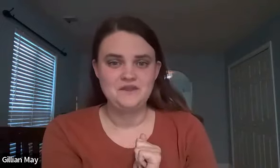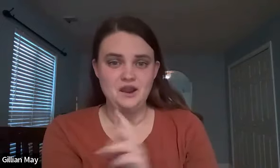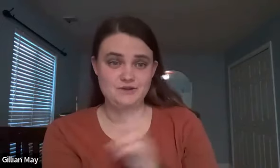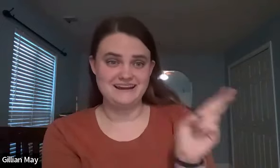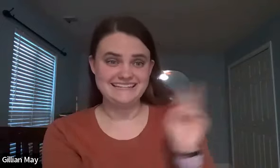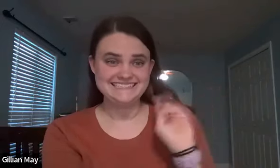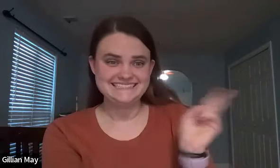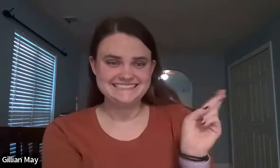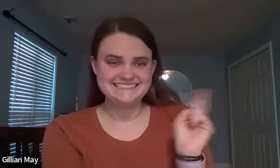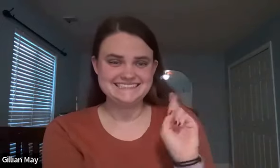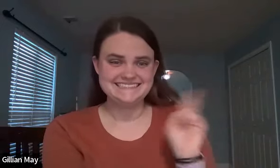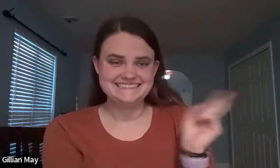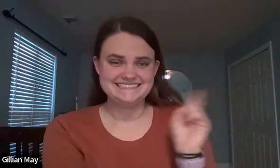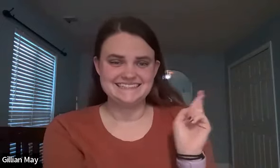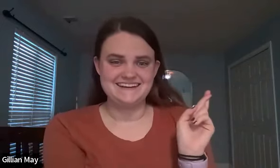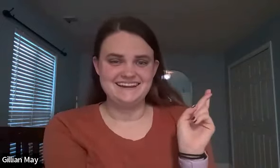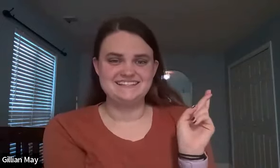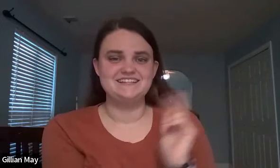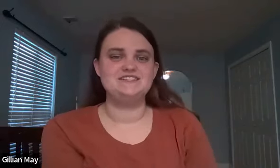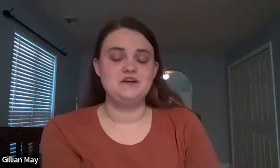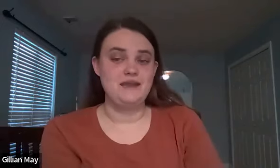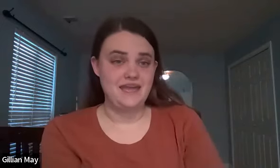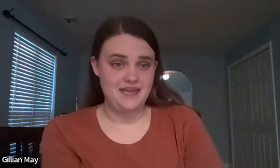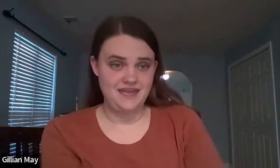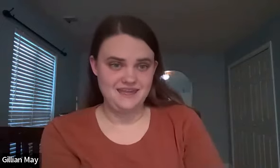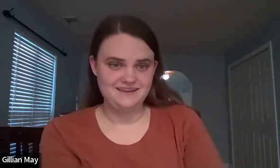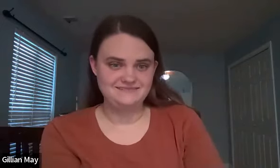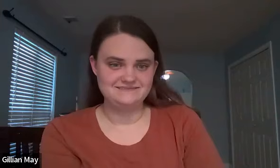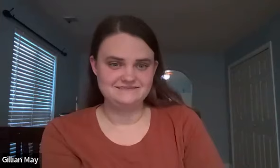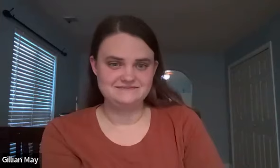Are we ready? All right. So, A.